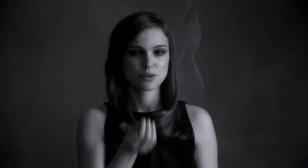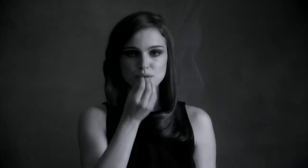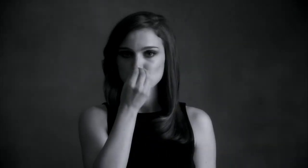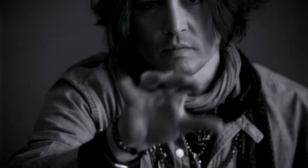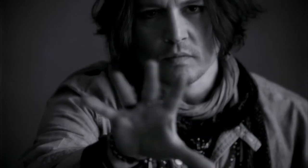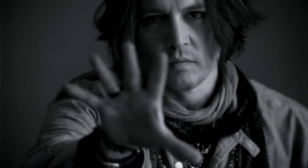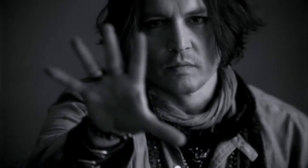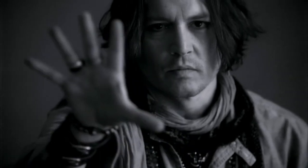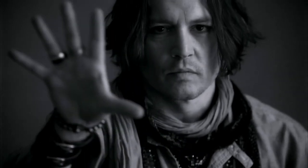We didn't care.